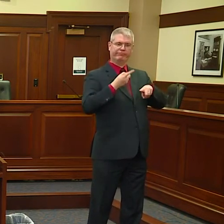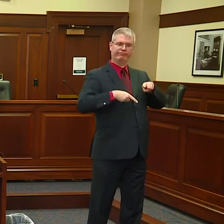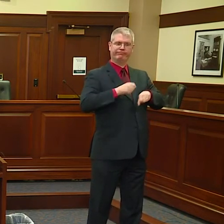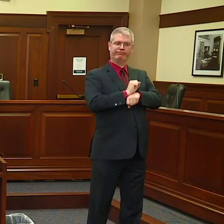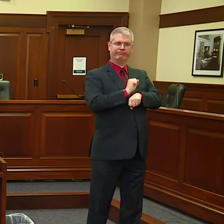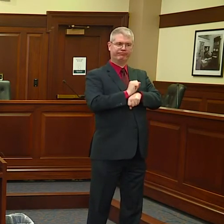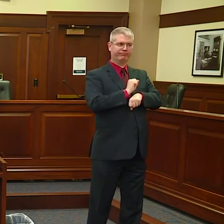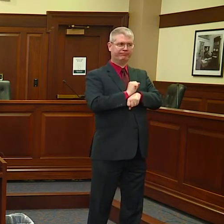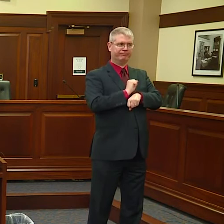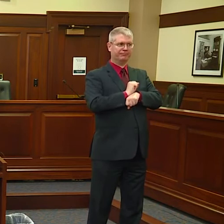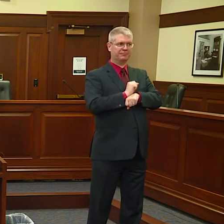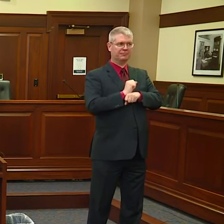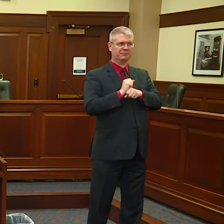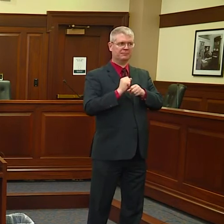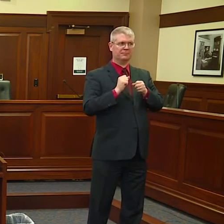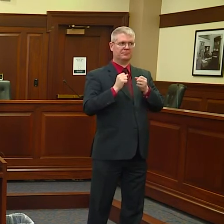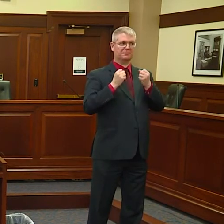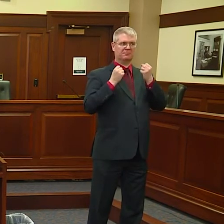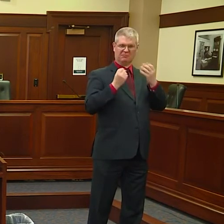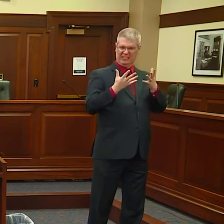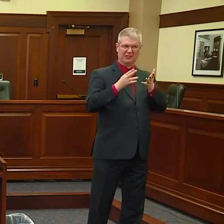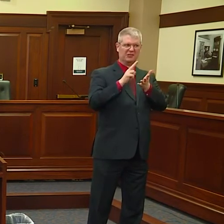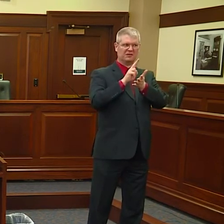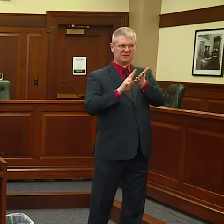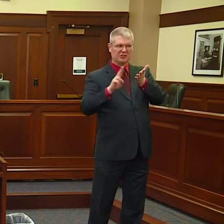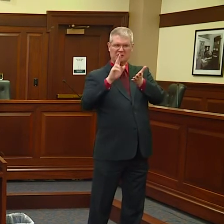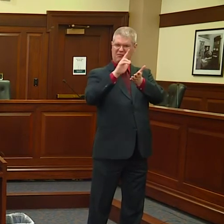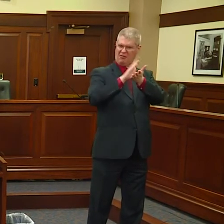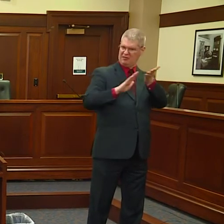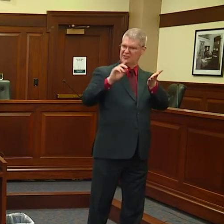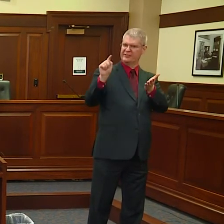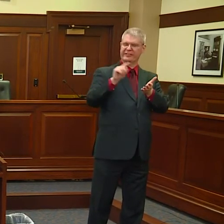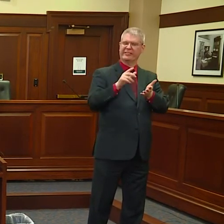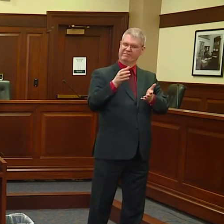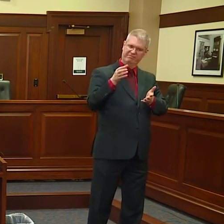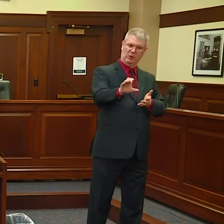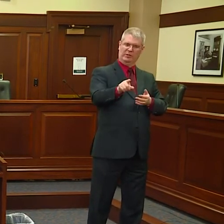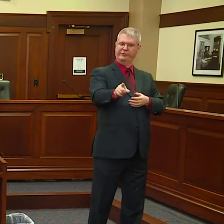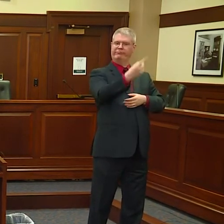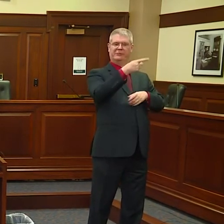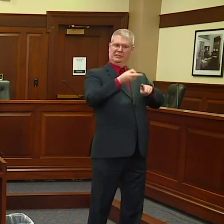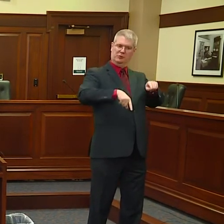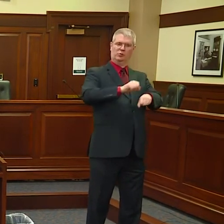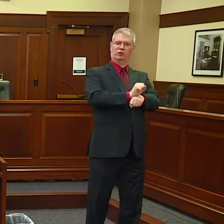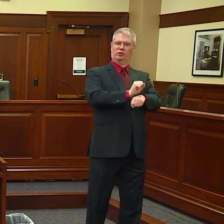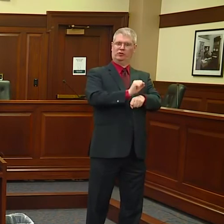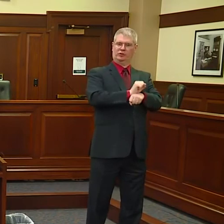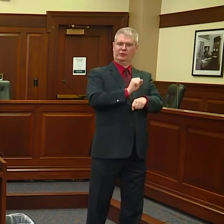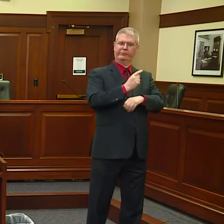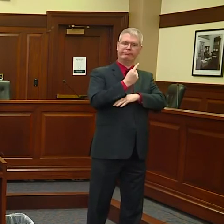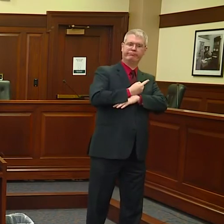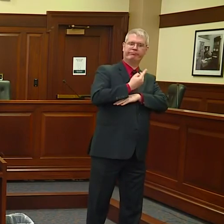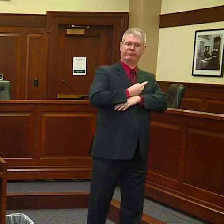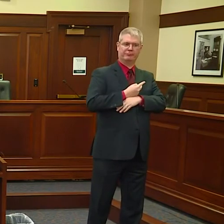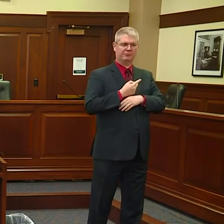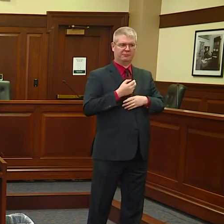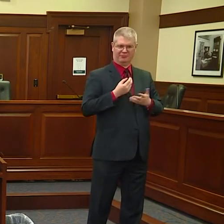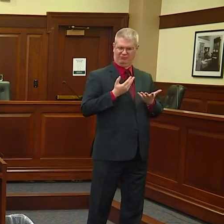economic recovery. Well, James, I'm not discounting the urgency and the crisis level for higher